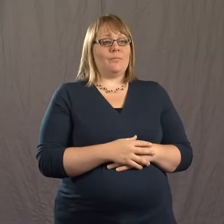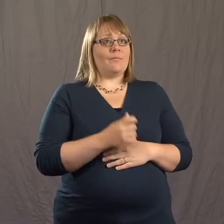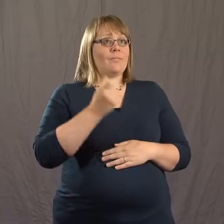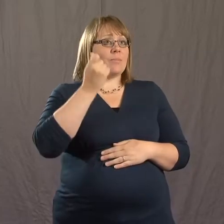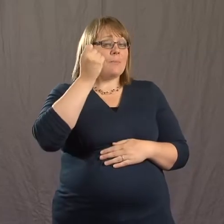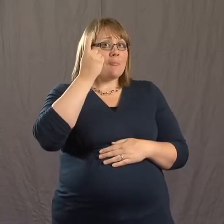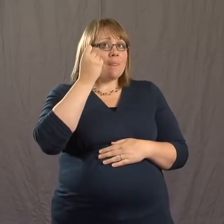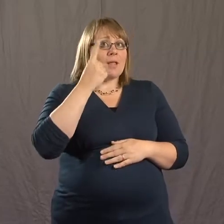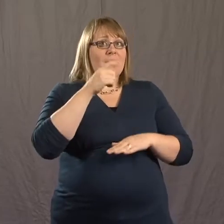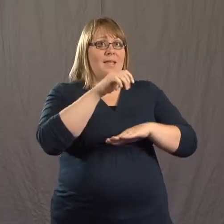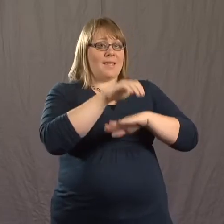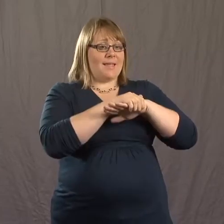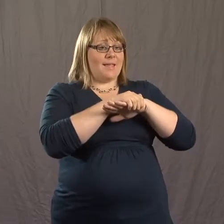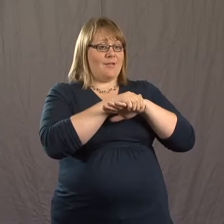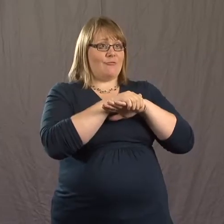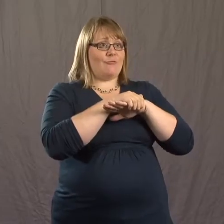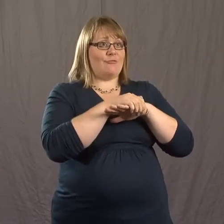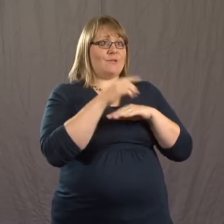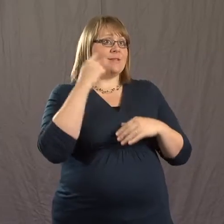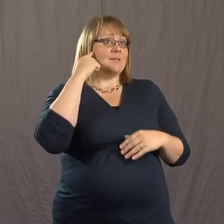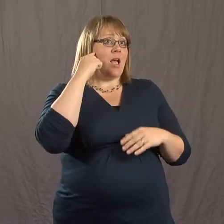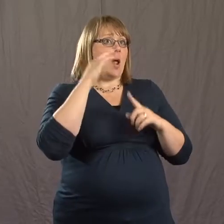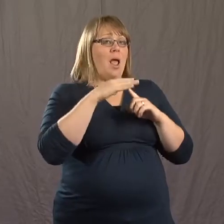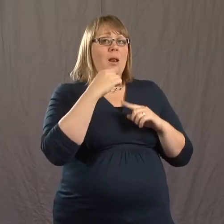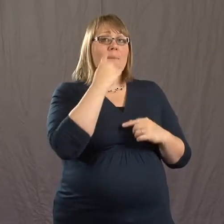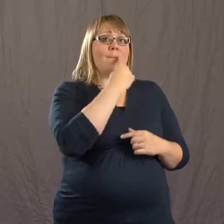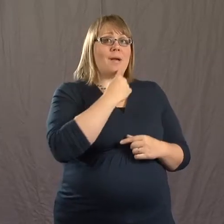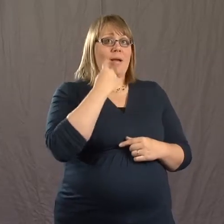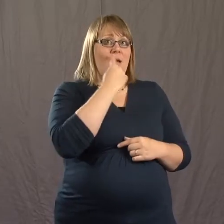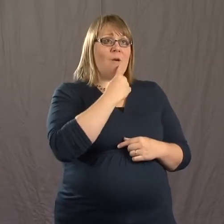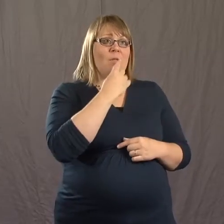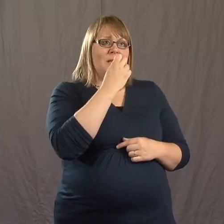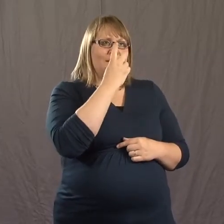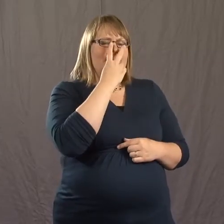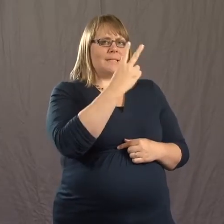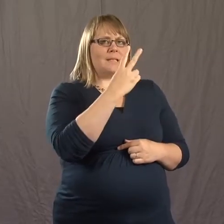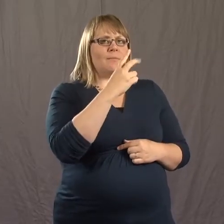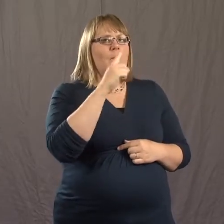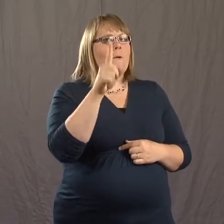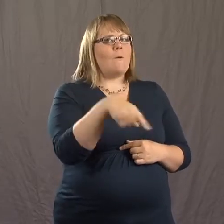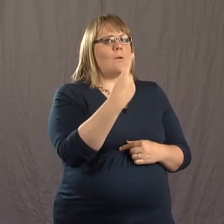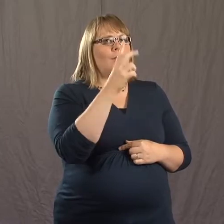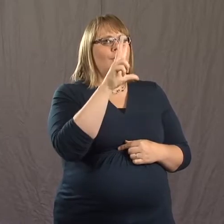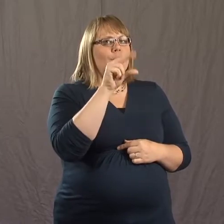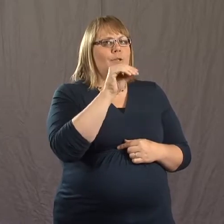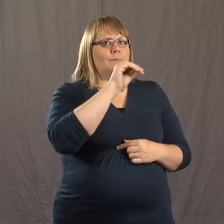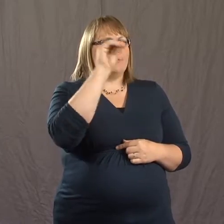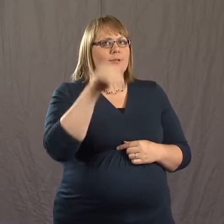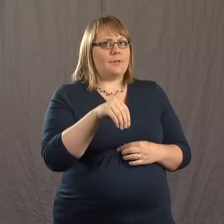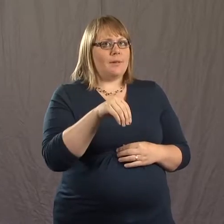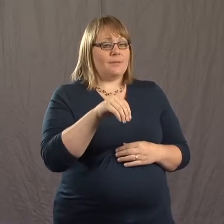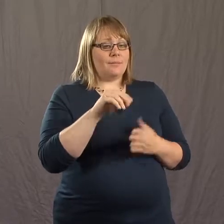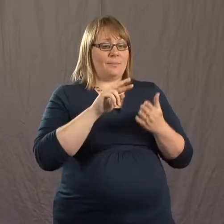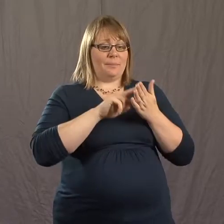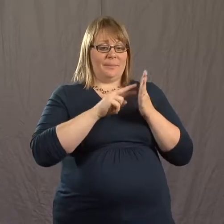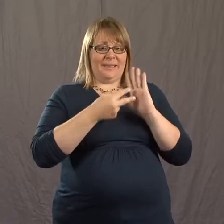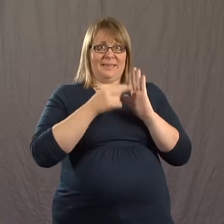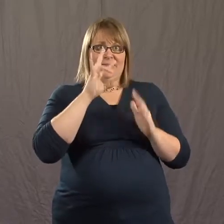speech read. It's important to also recognize that speech sounds on the mouth can only be seen 30% of the